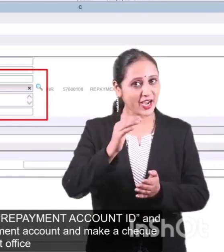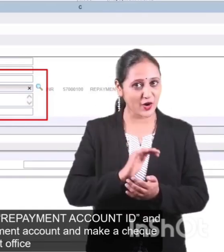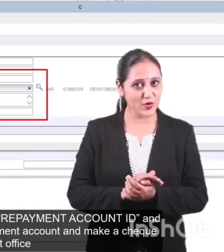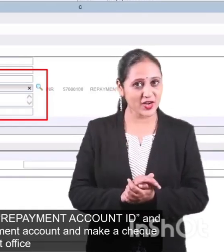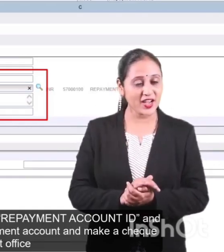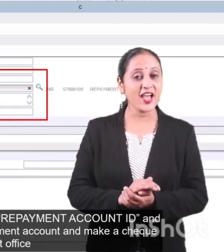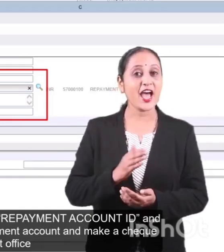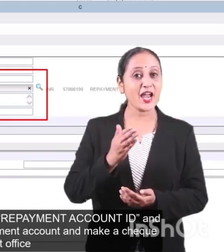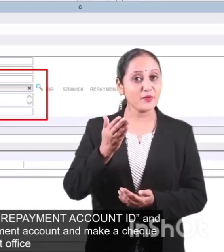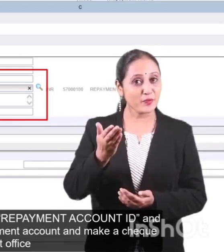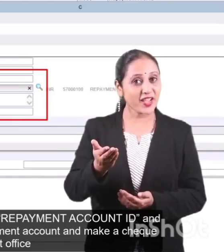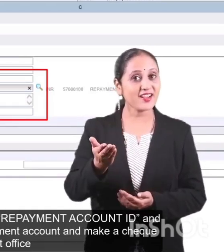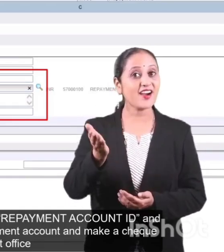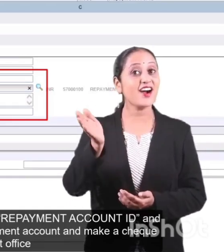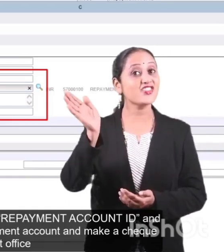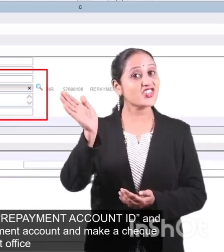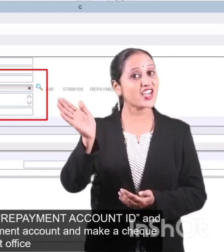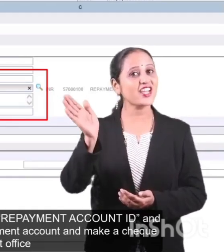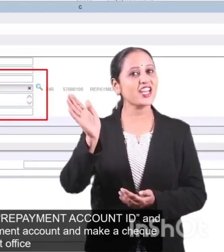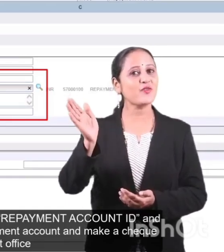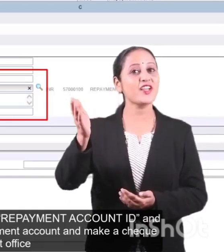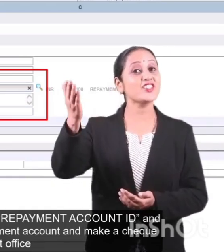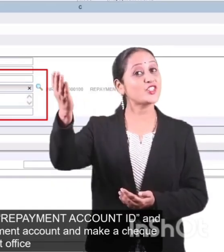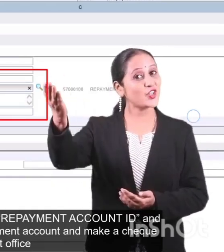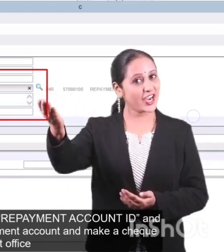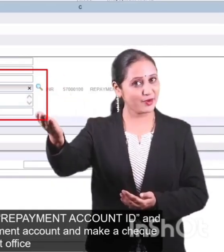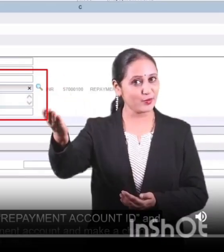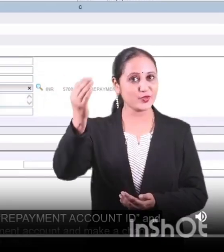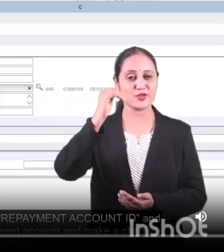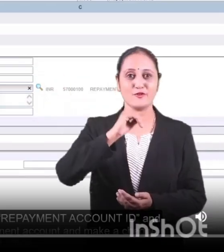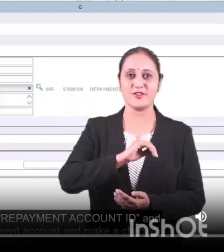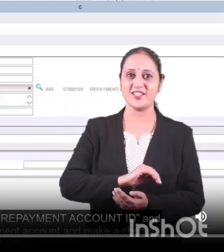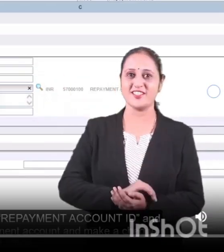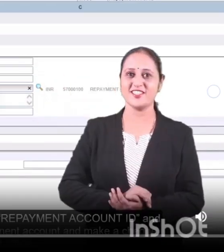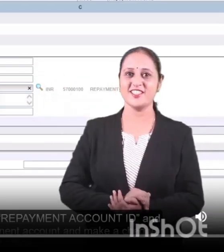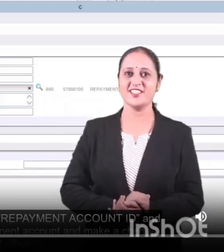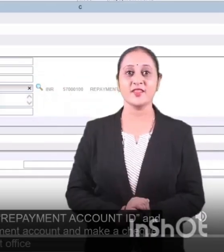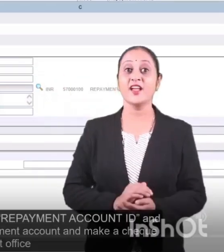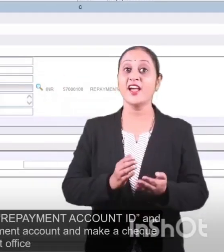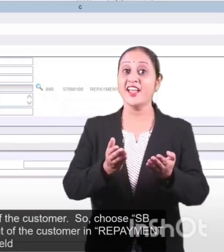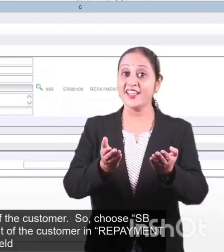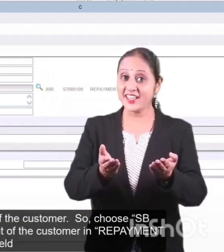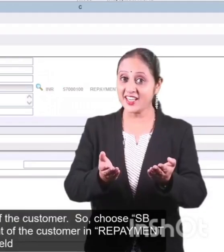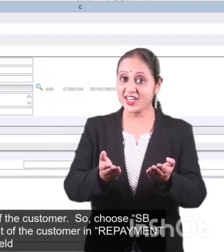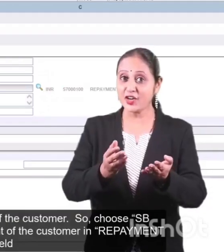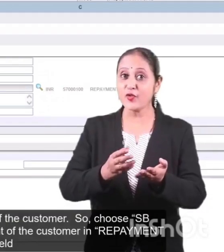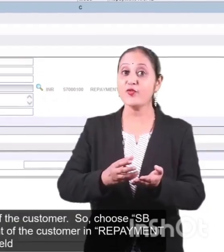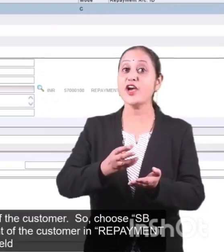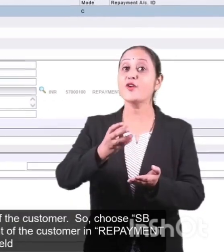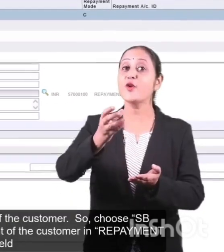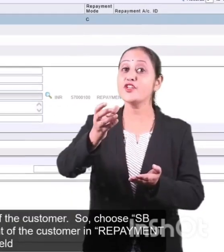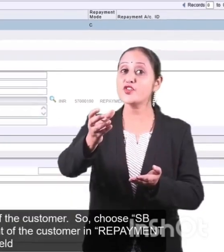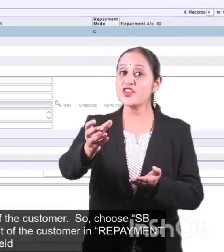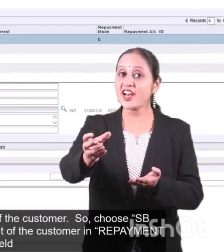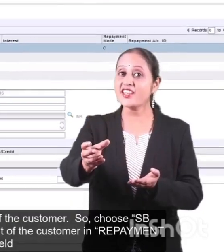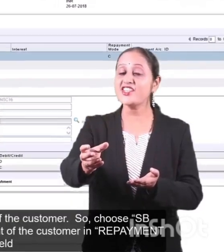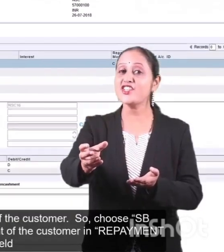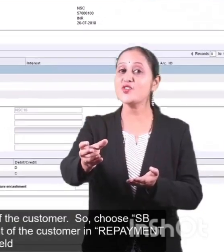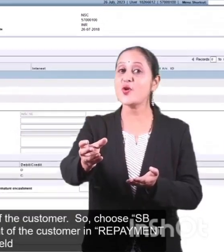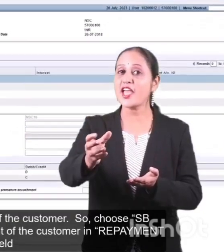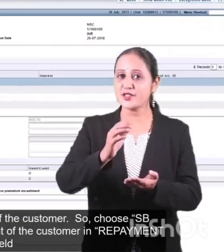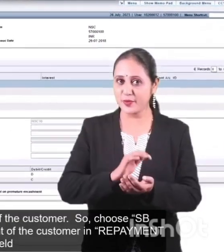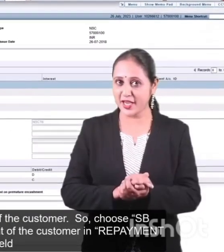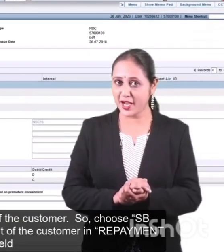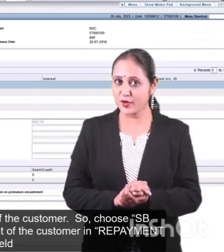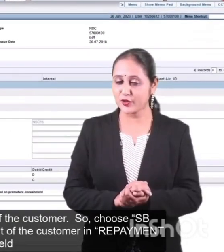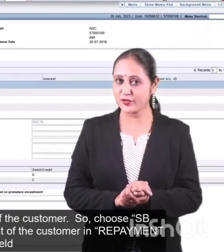0340 in the repayment account and make a check request to the head post office. Here we are